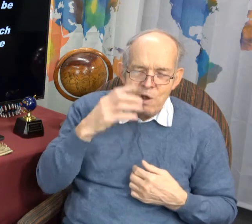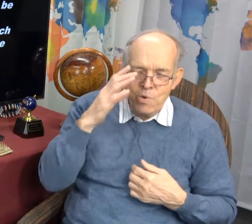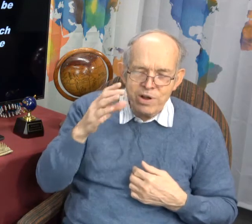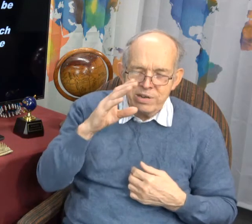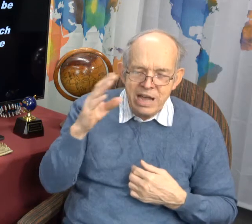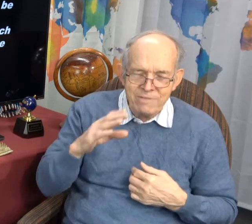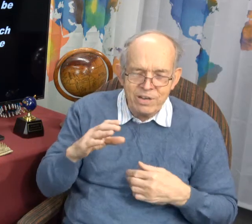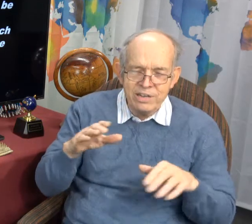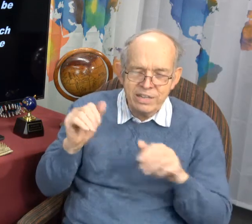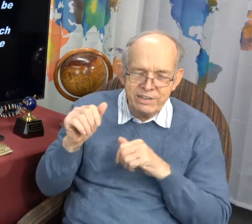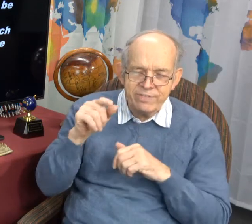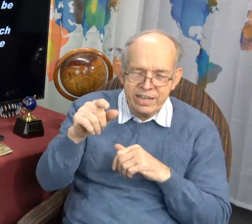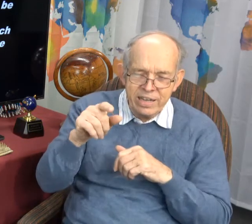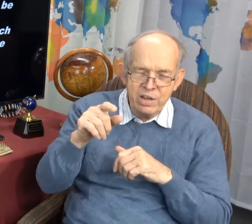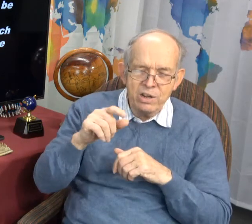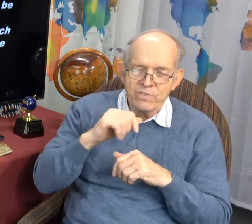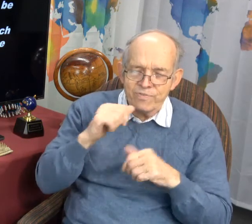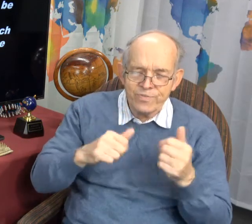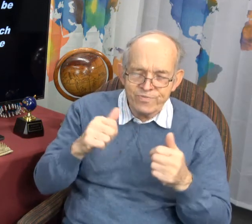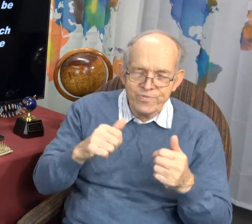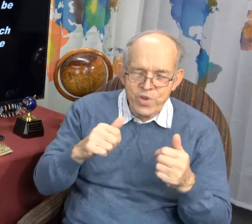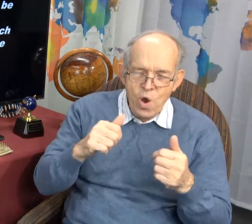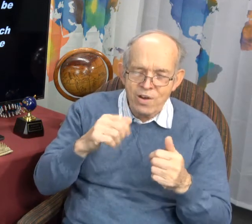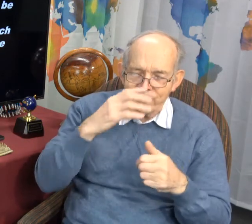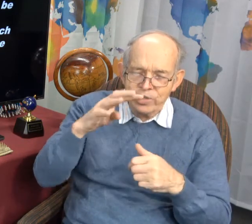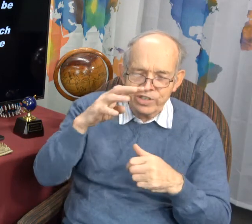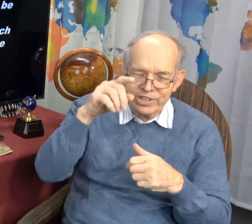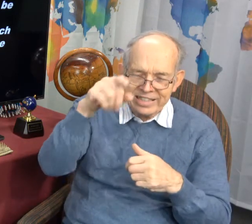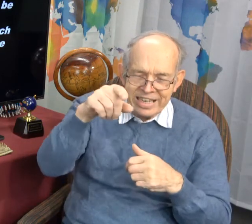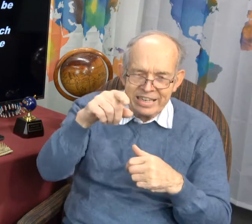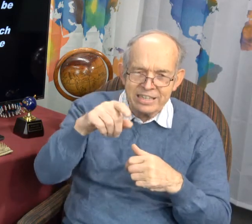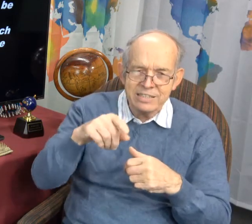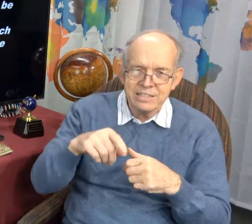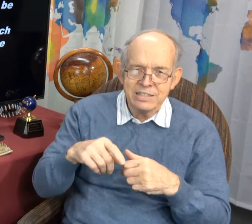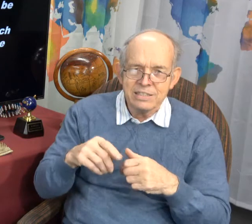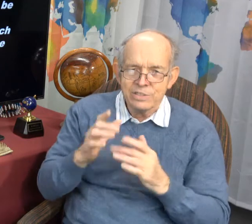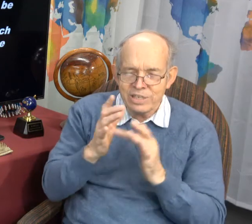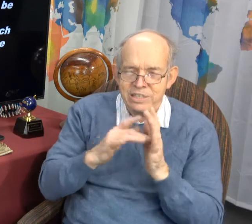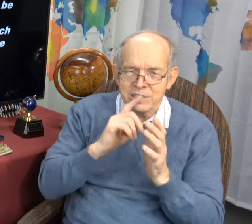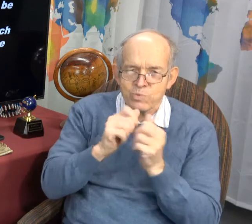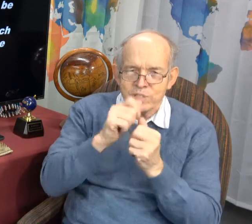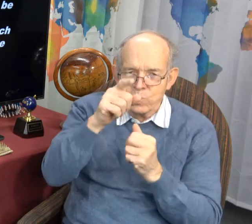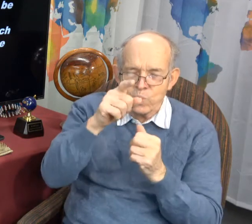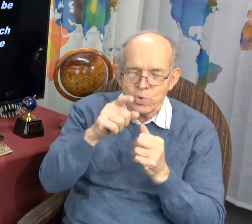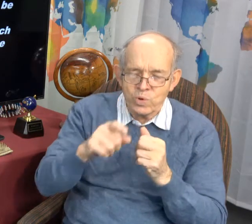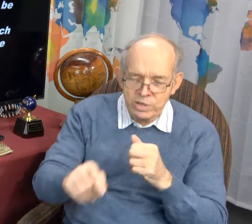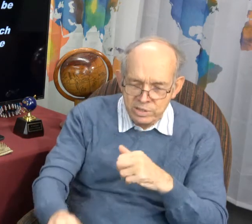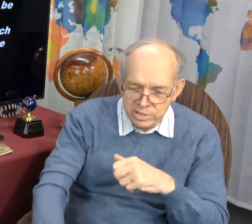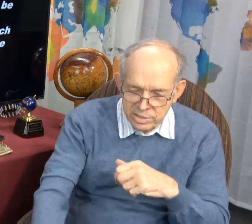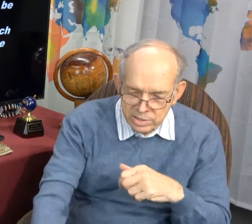will never leave thee, nor forsake thee. He's here with you.